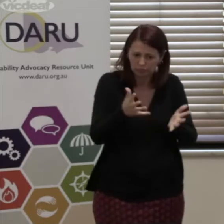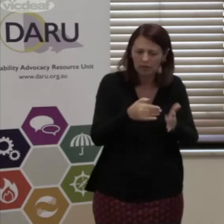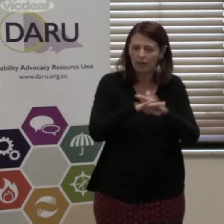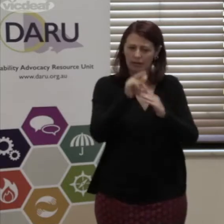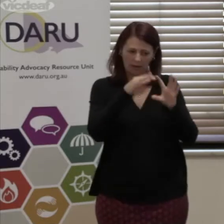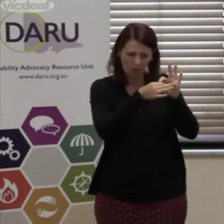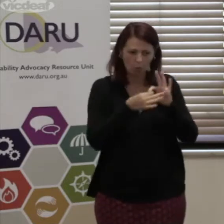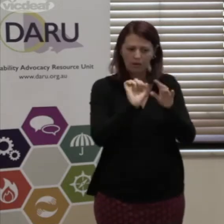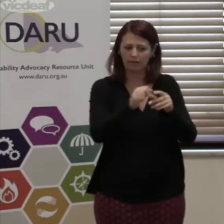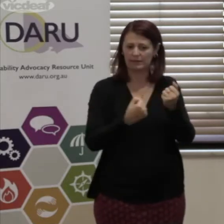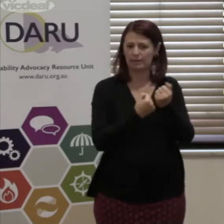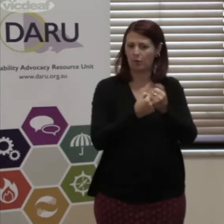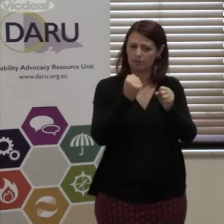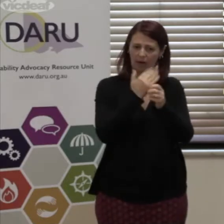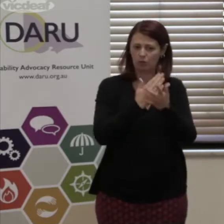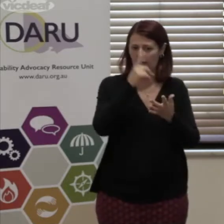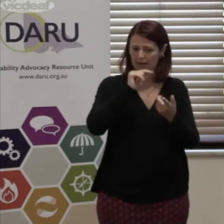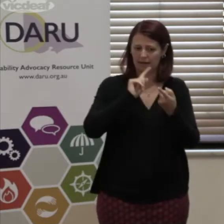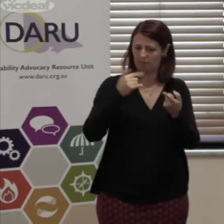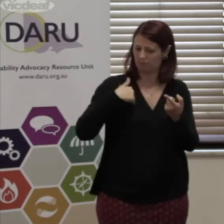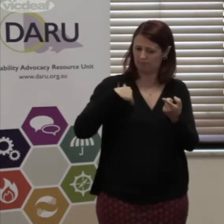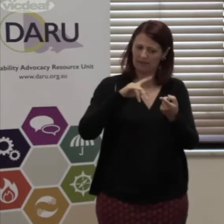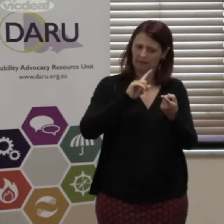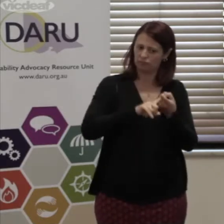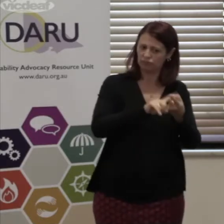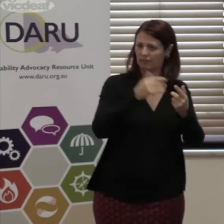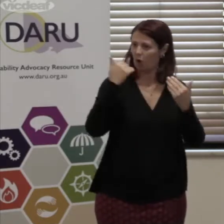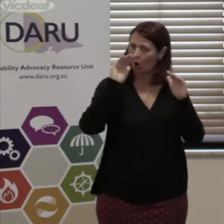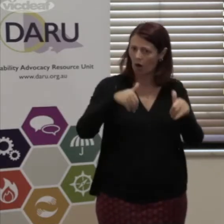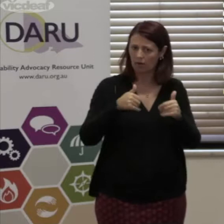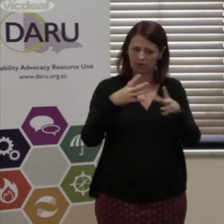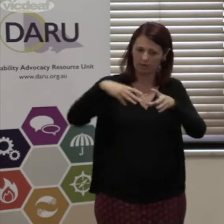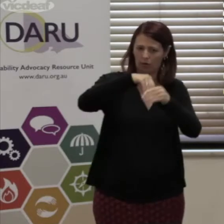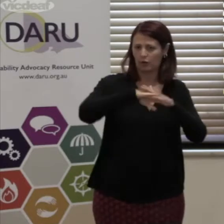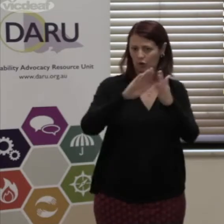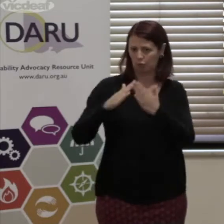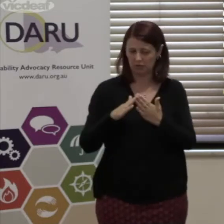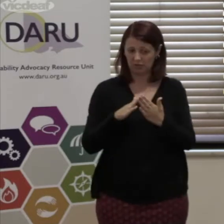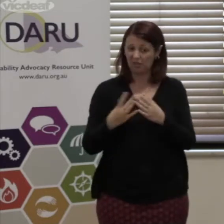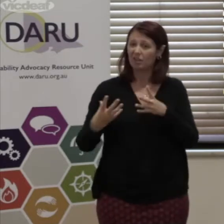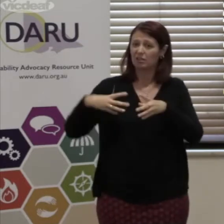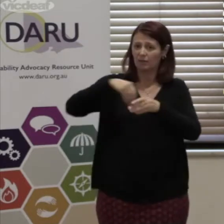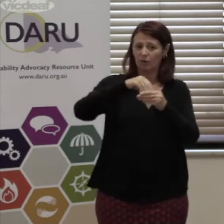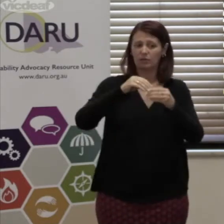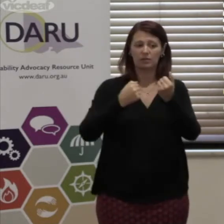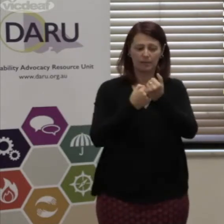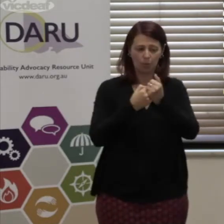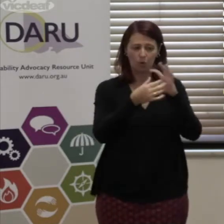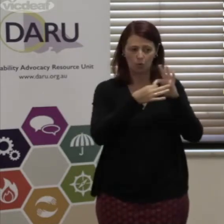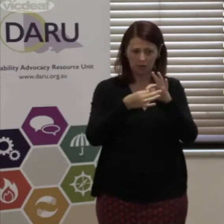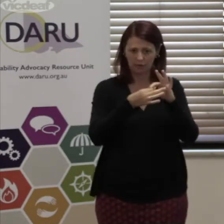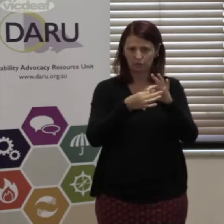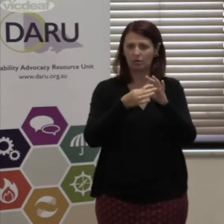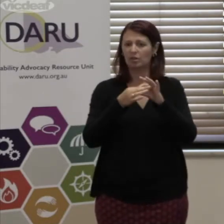their supports and to assist them to live at home and participate in their community. And this includes support connection, coordination